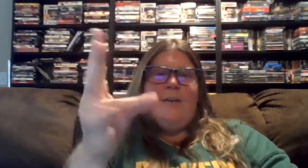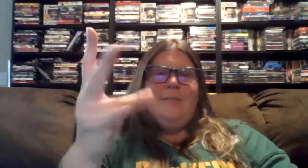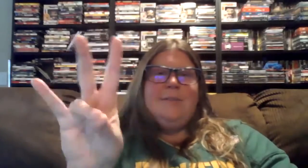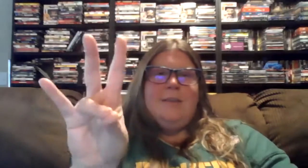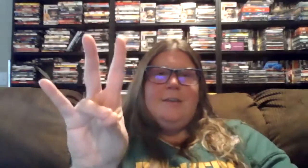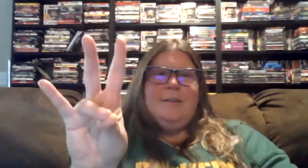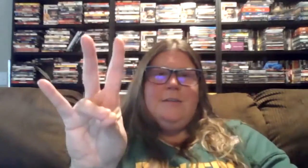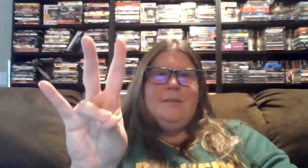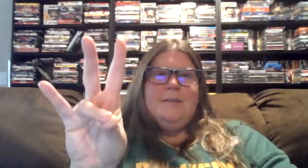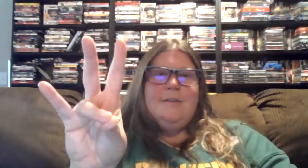17,